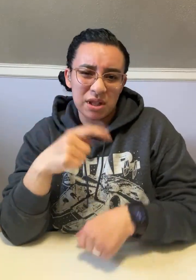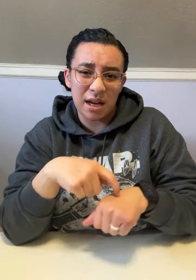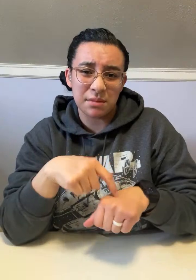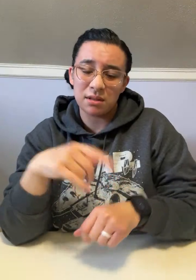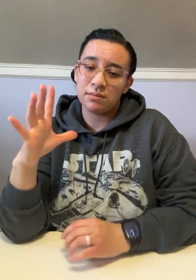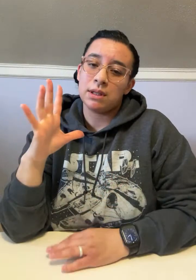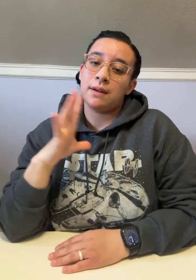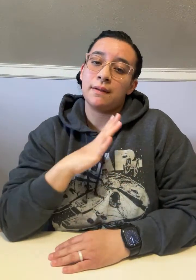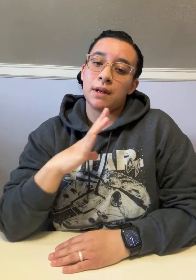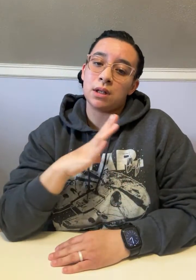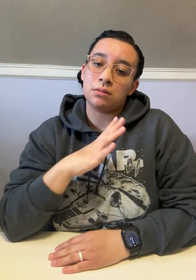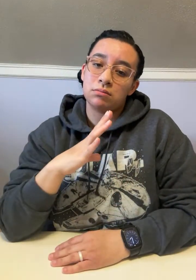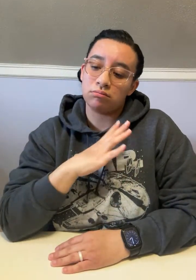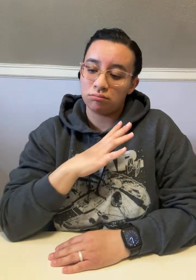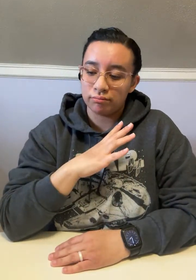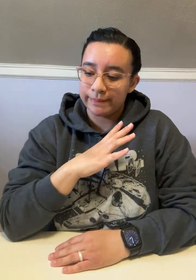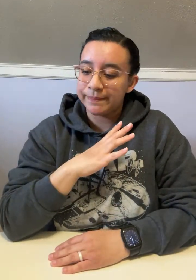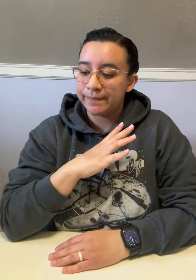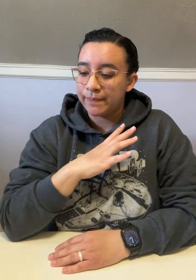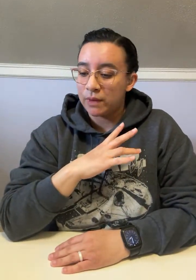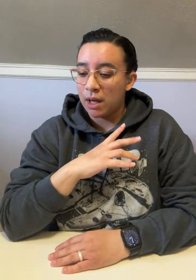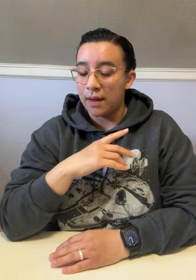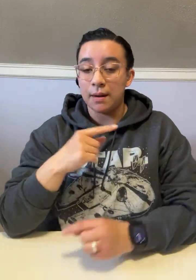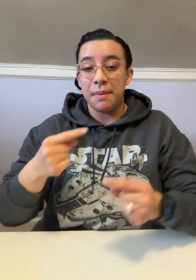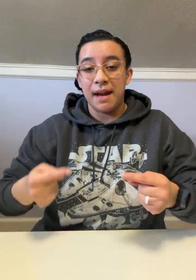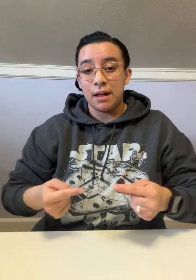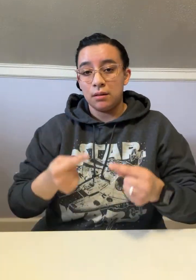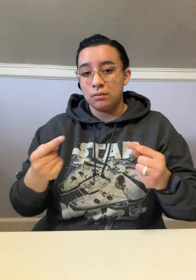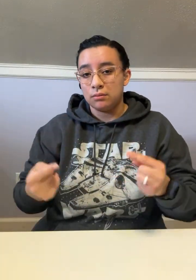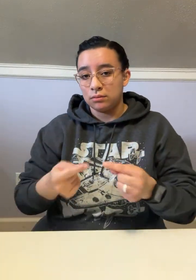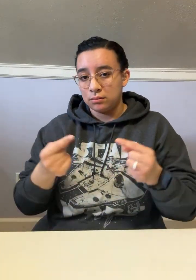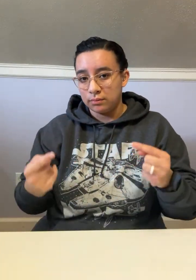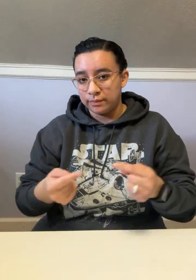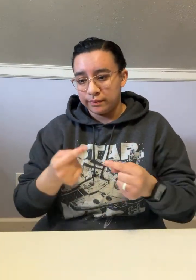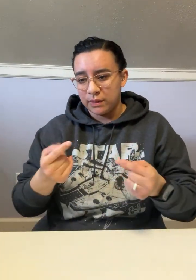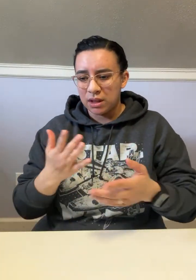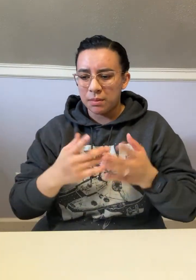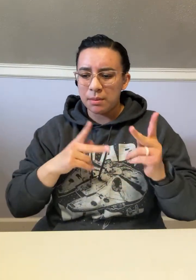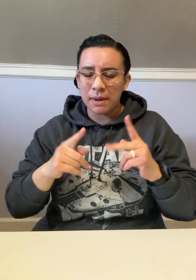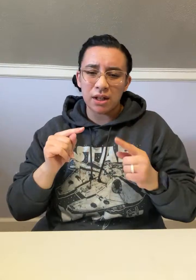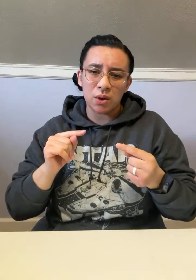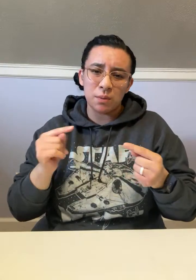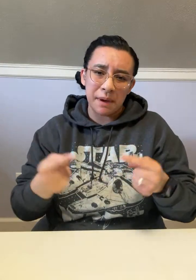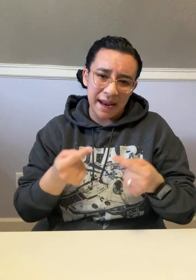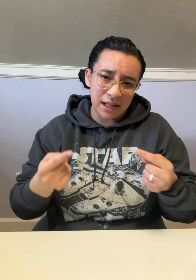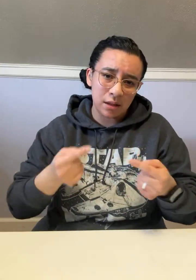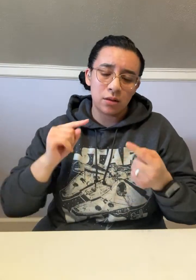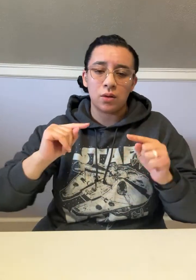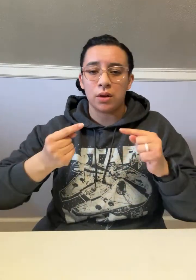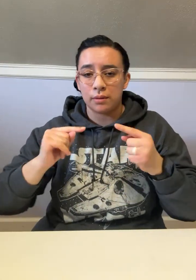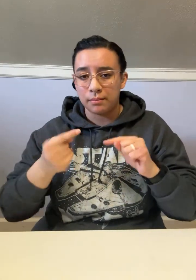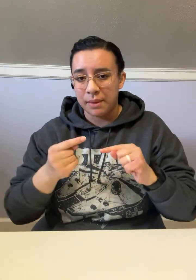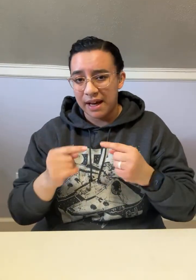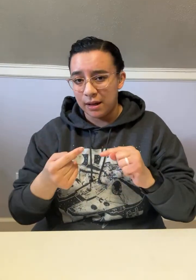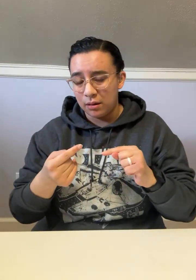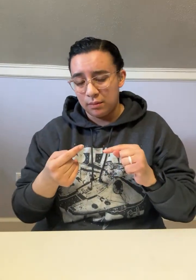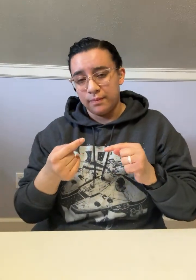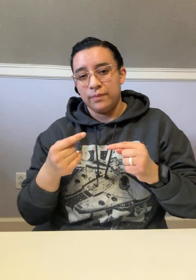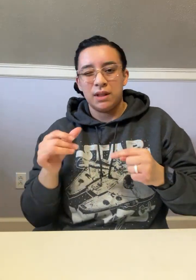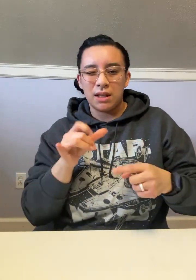times, fine. And then pain. Some people might do pain or pain. Same